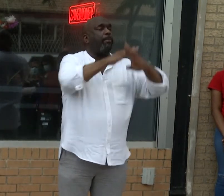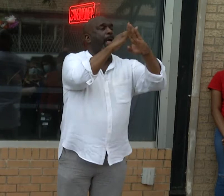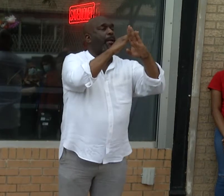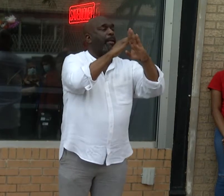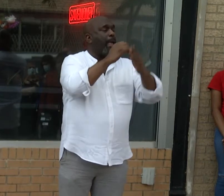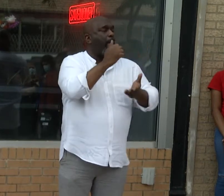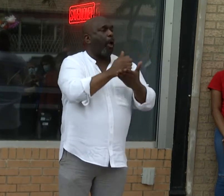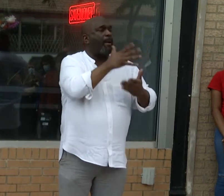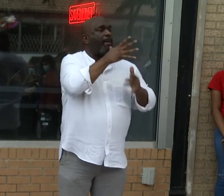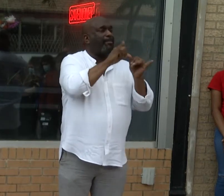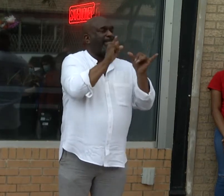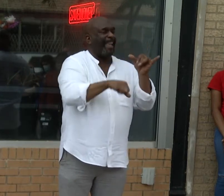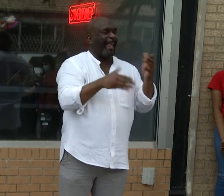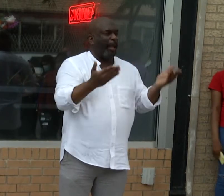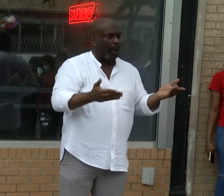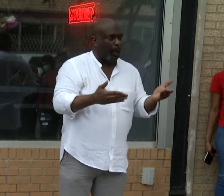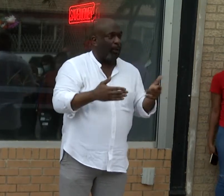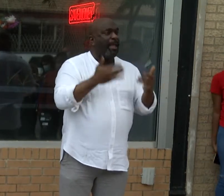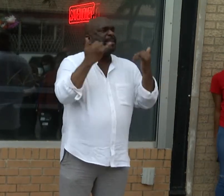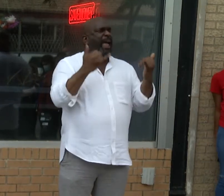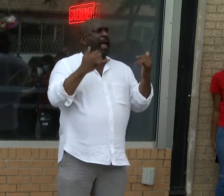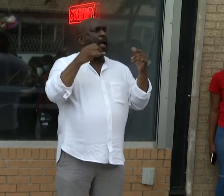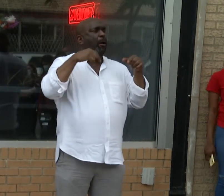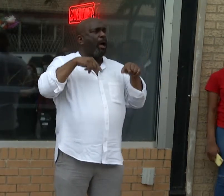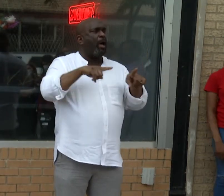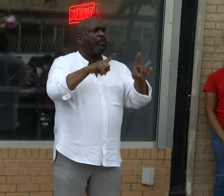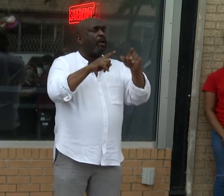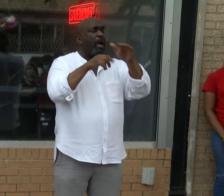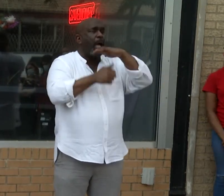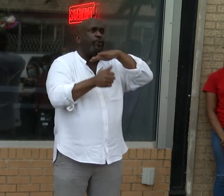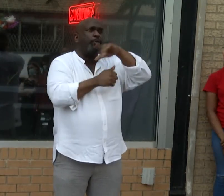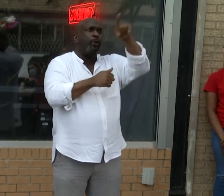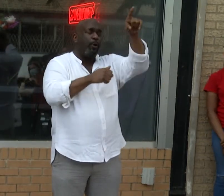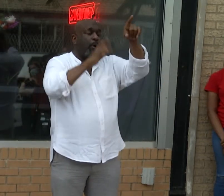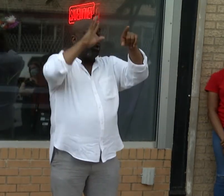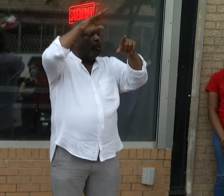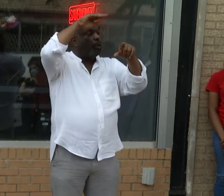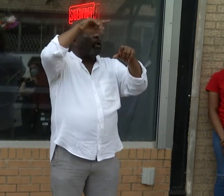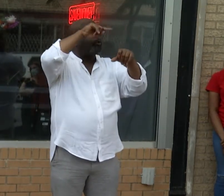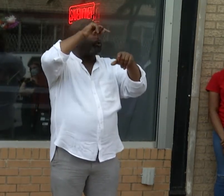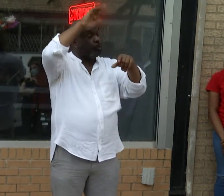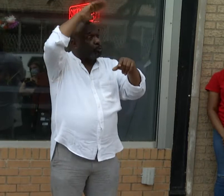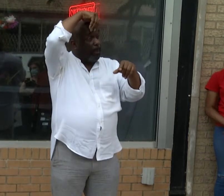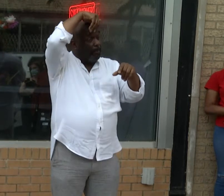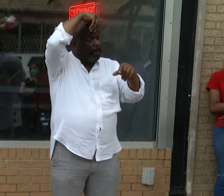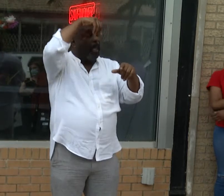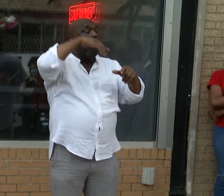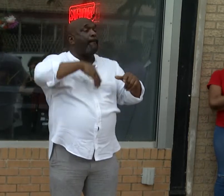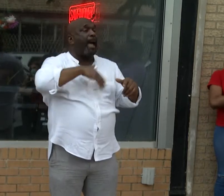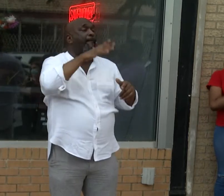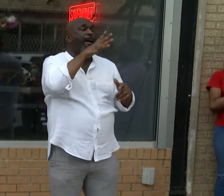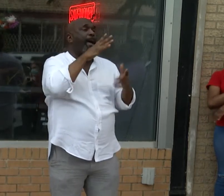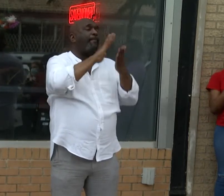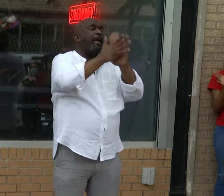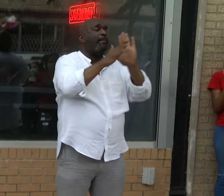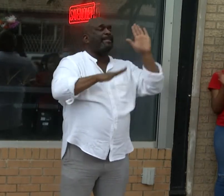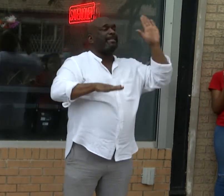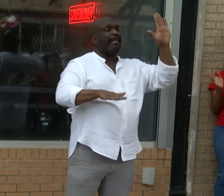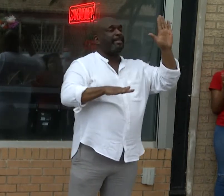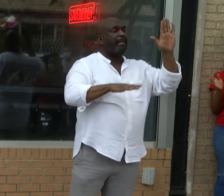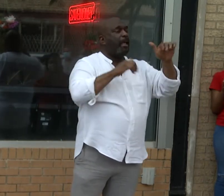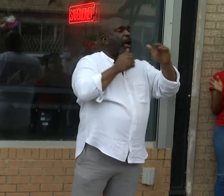the terror regime of President Trump, my mom is a U.S. citizen, thanks to the first black mayor of Chicago.